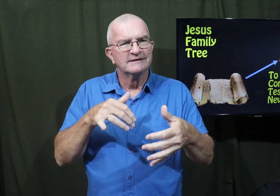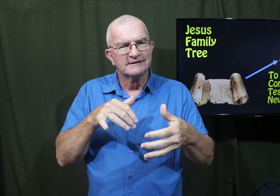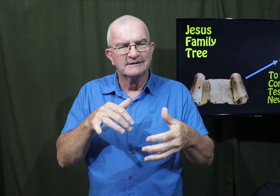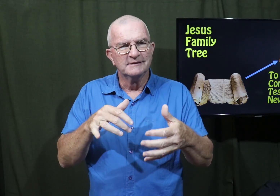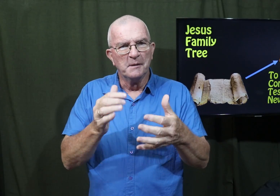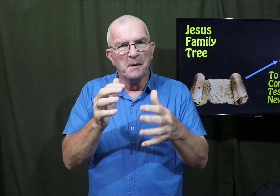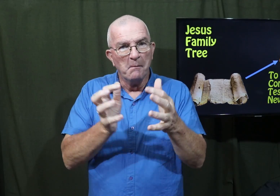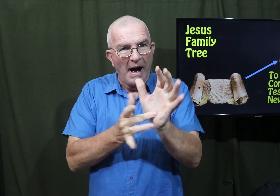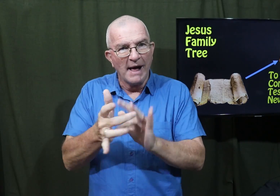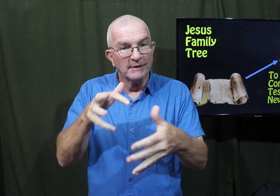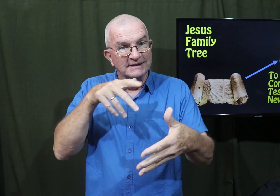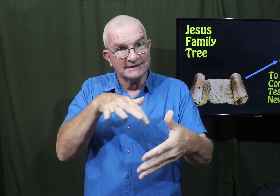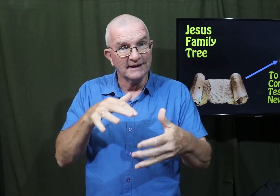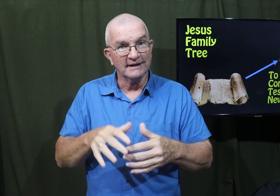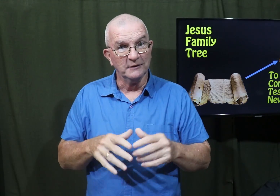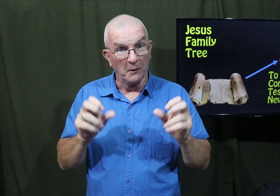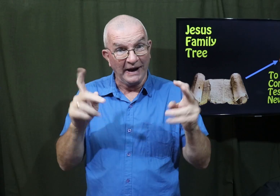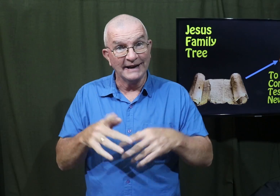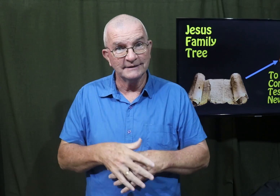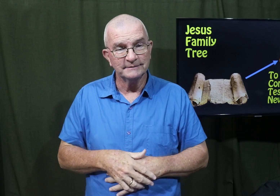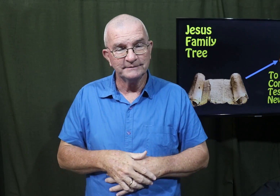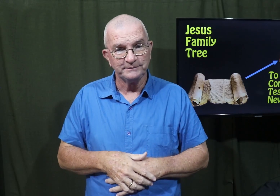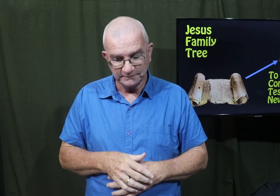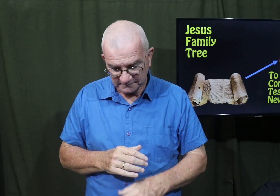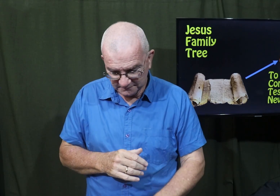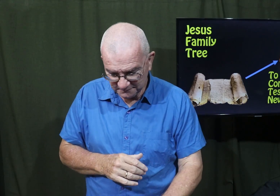we want you to be interested in this Bible study okay